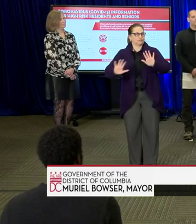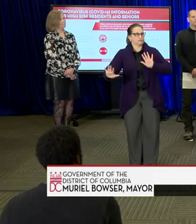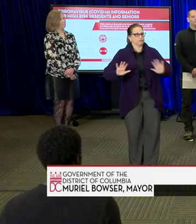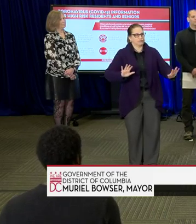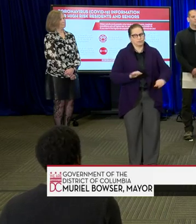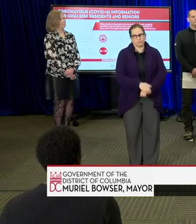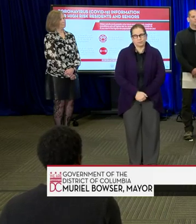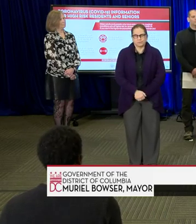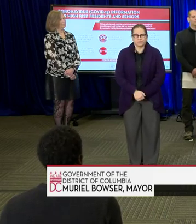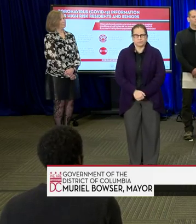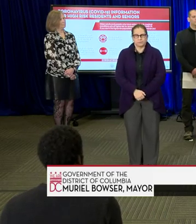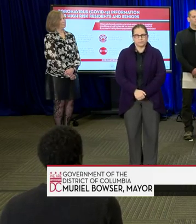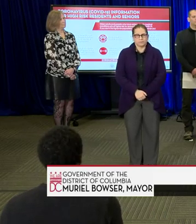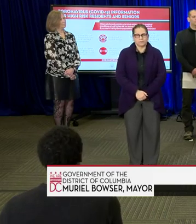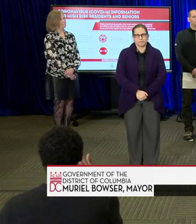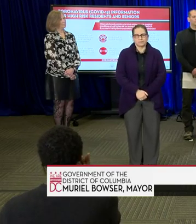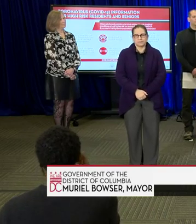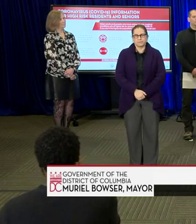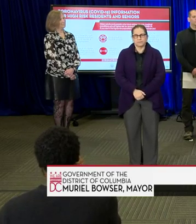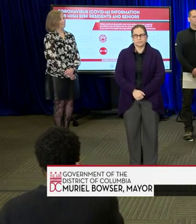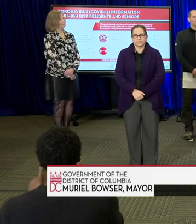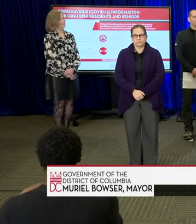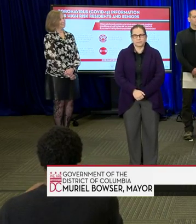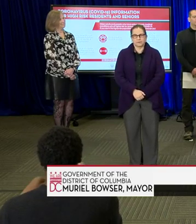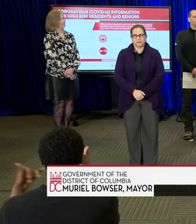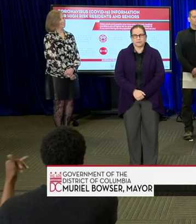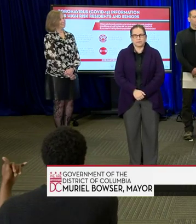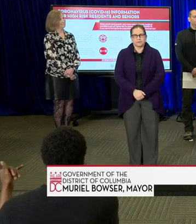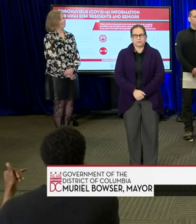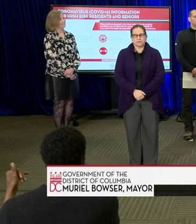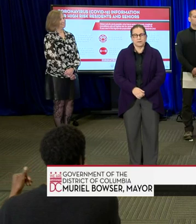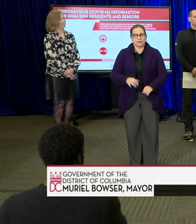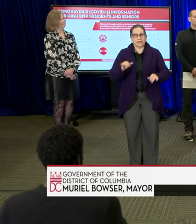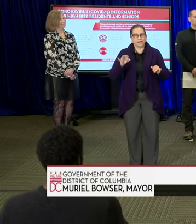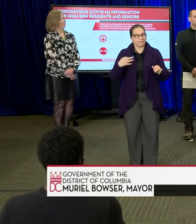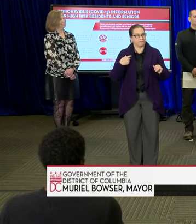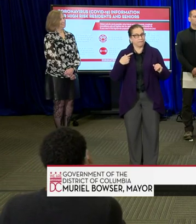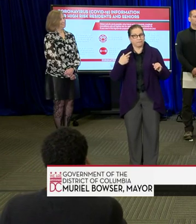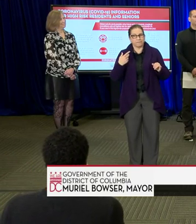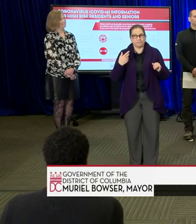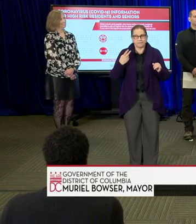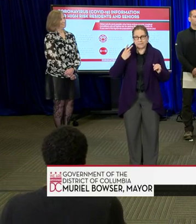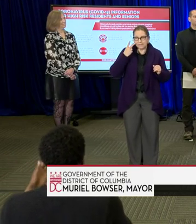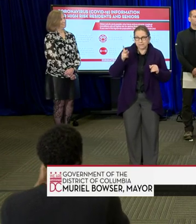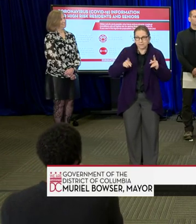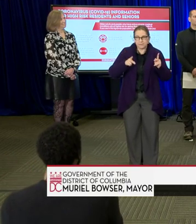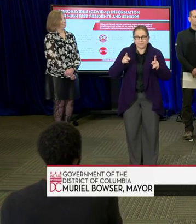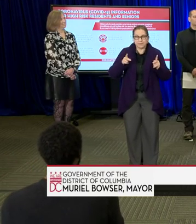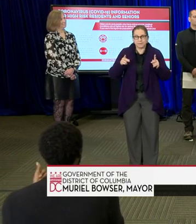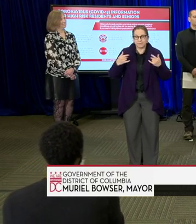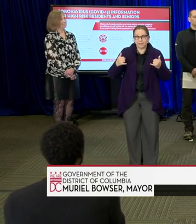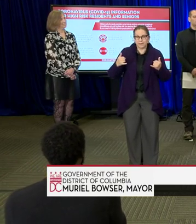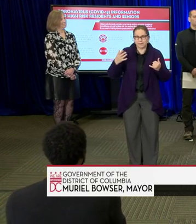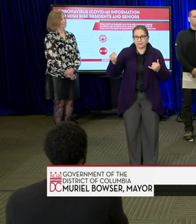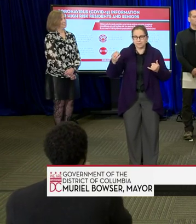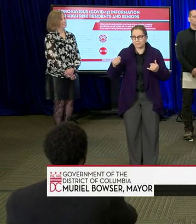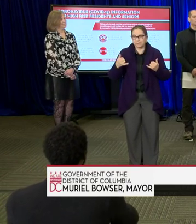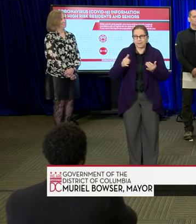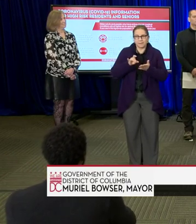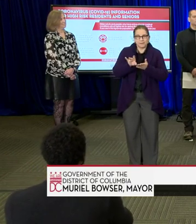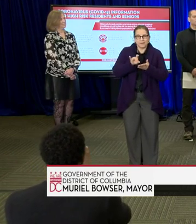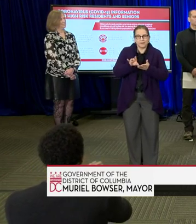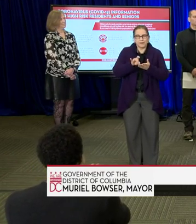the crowds could be people playing. I saw a pickup, it looked to be a pickup soccer game on a school